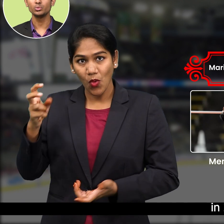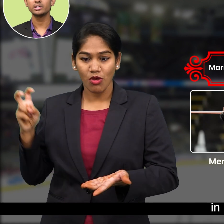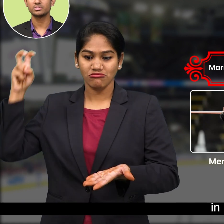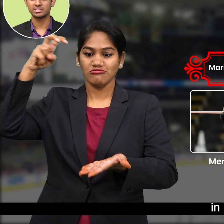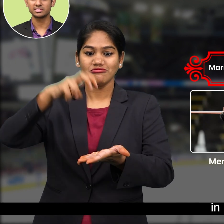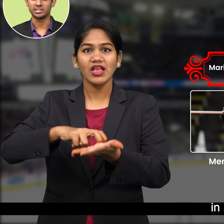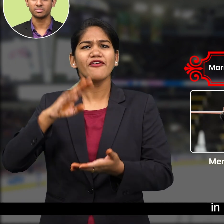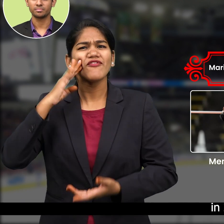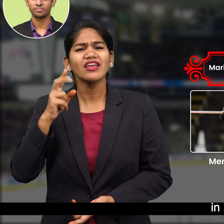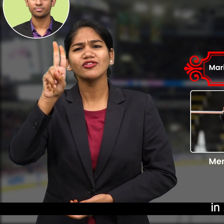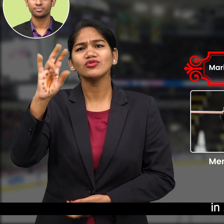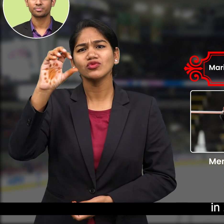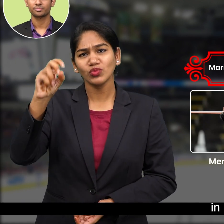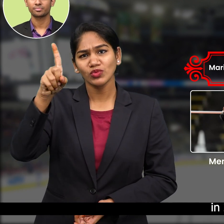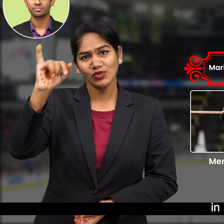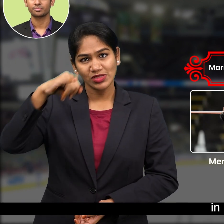in 2016